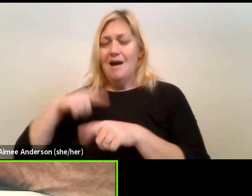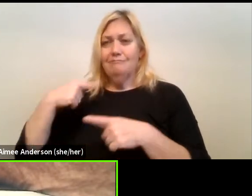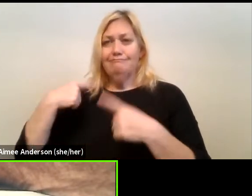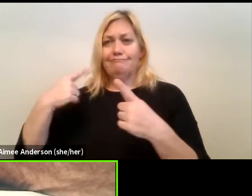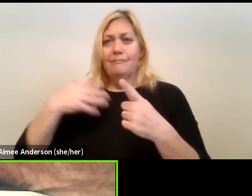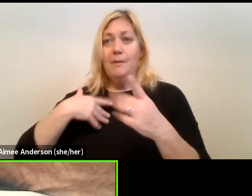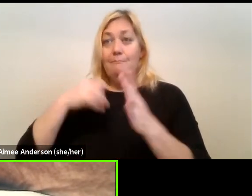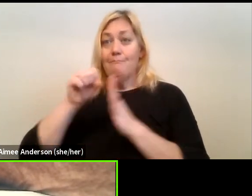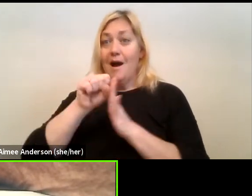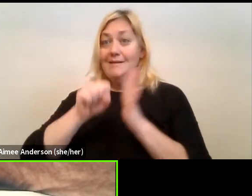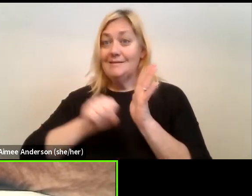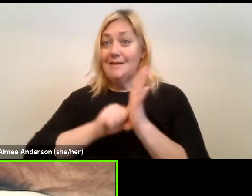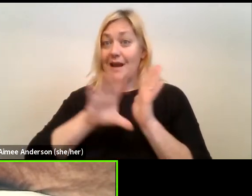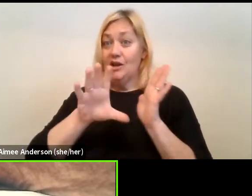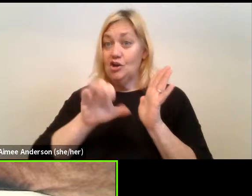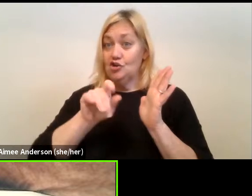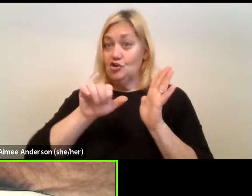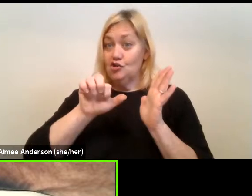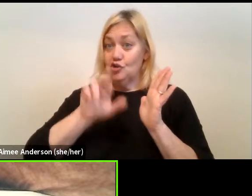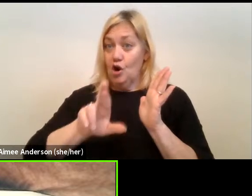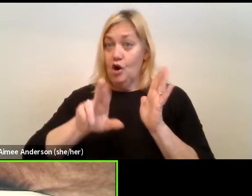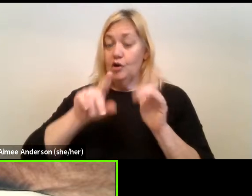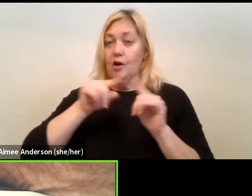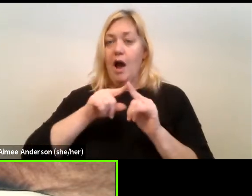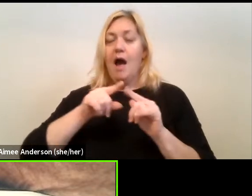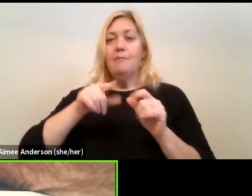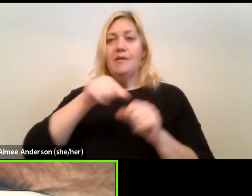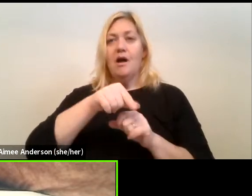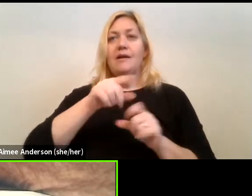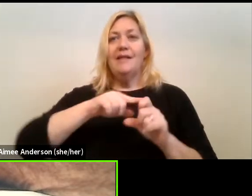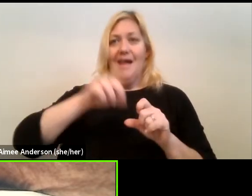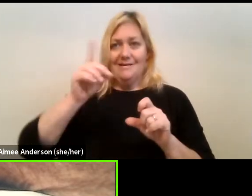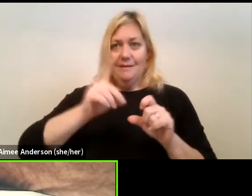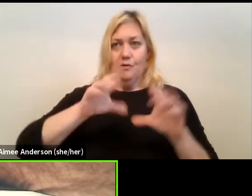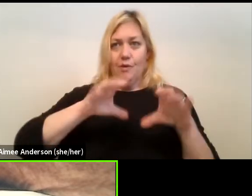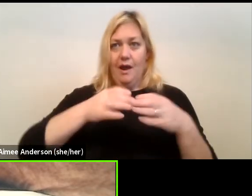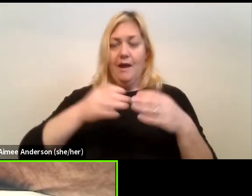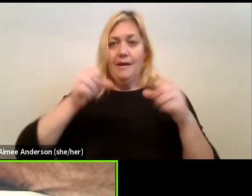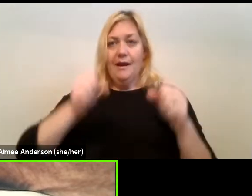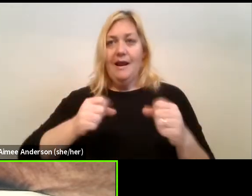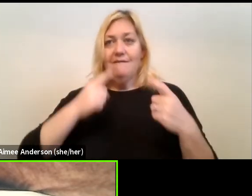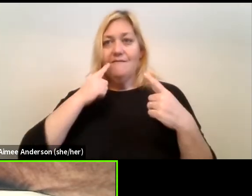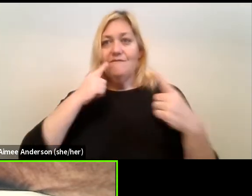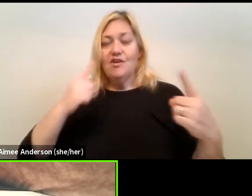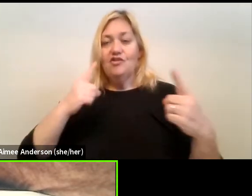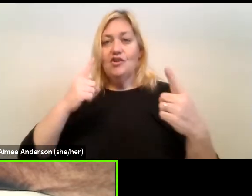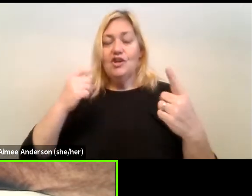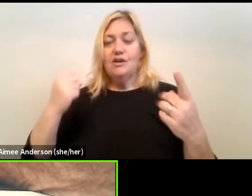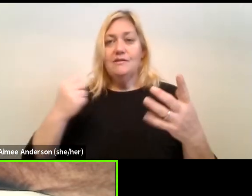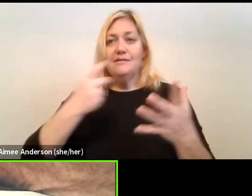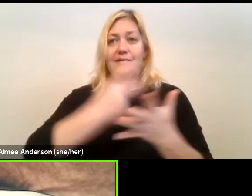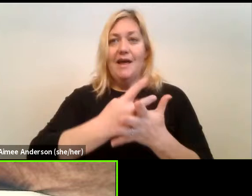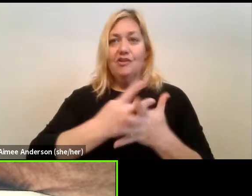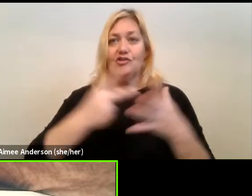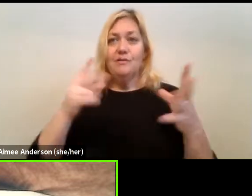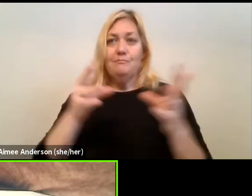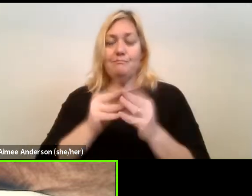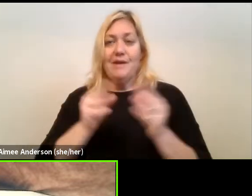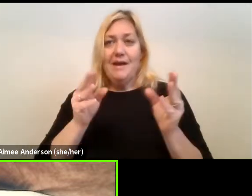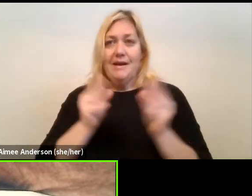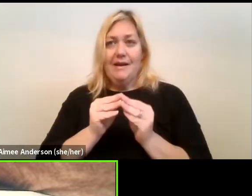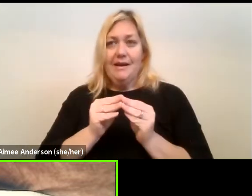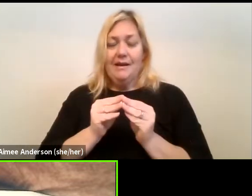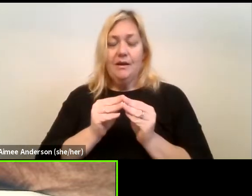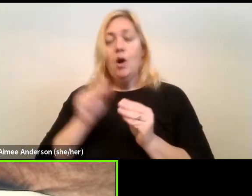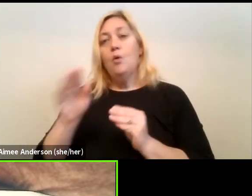state chartered organization I belong to, the Brownie Mary Democrats, was able to have an officially sanctioned meeting. Will